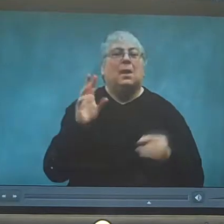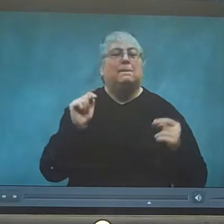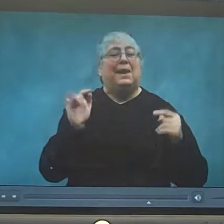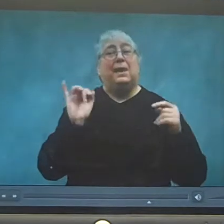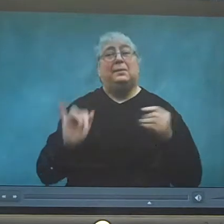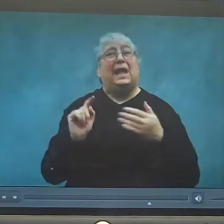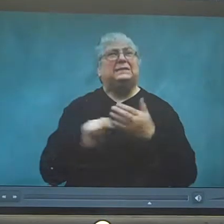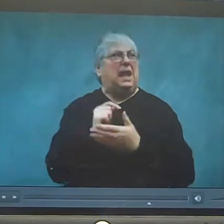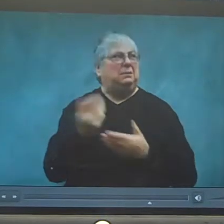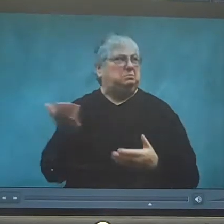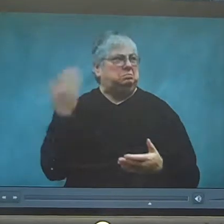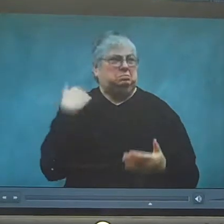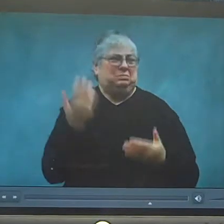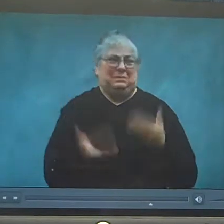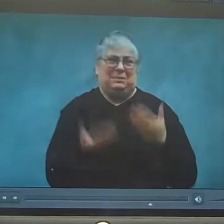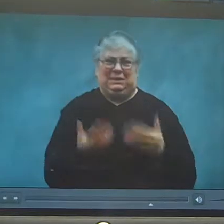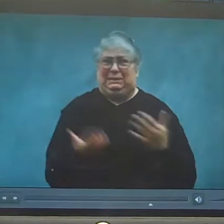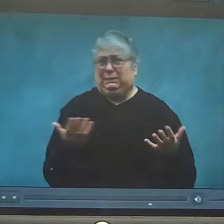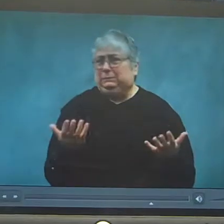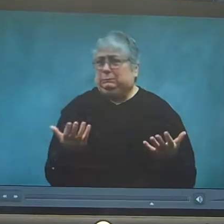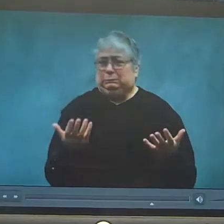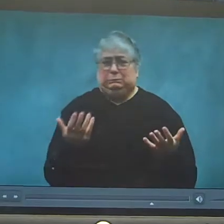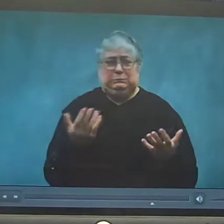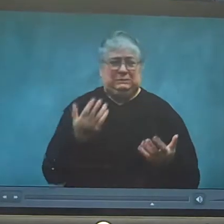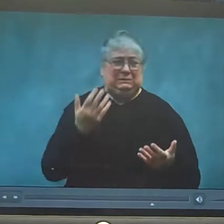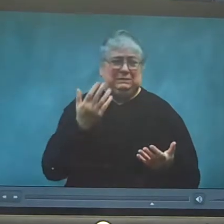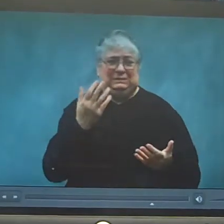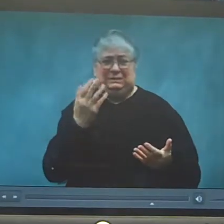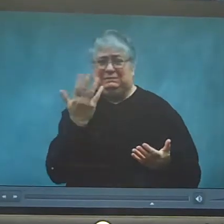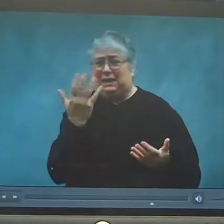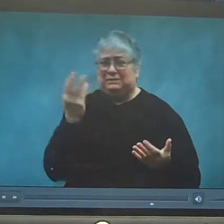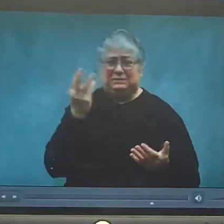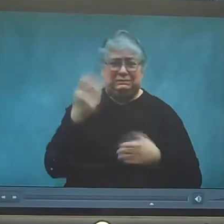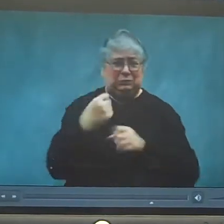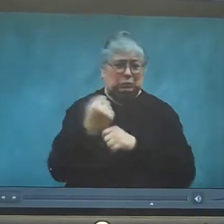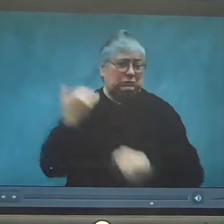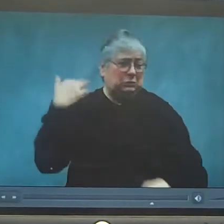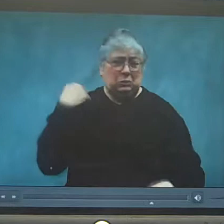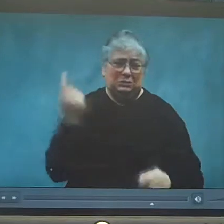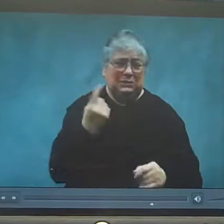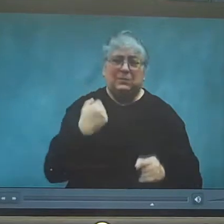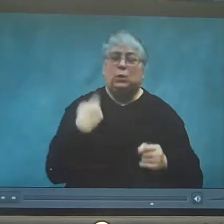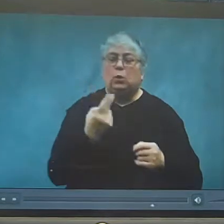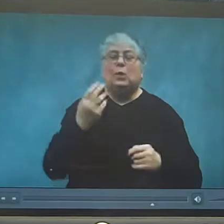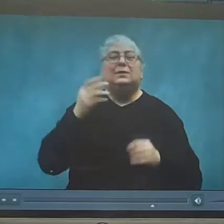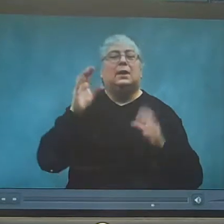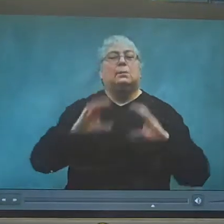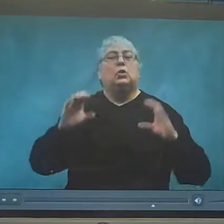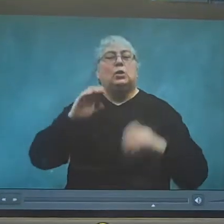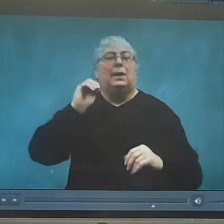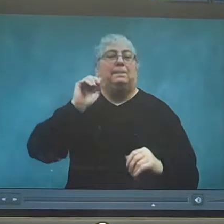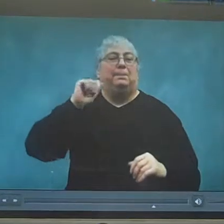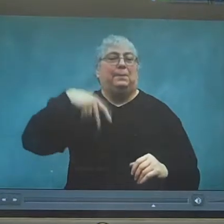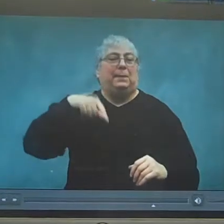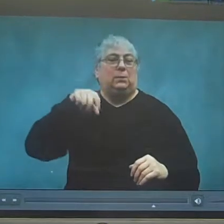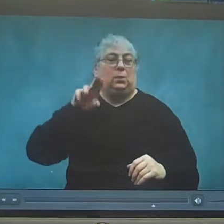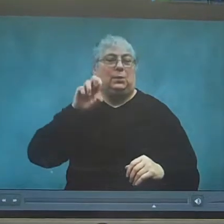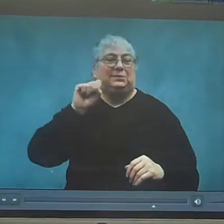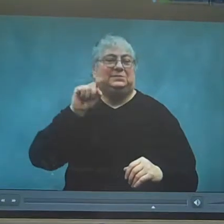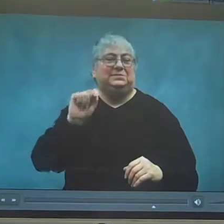I never really had an iPhone. Back in the past, I never had an iPhone. Maybe about 6 or 7 years ago,